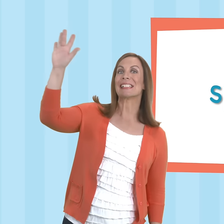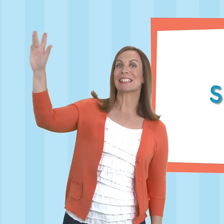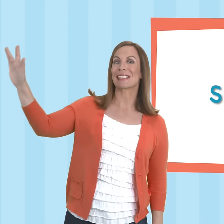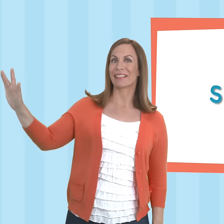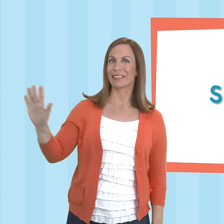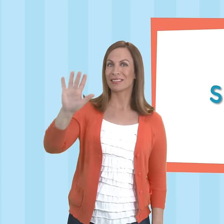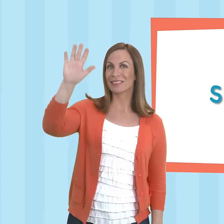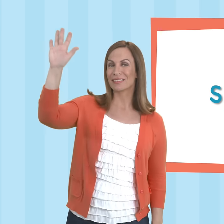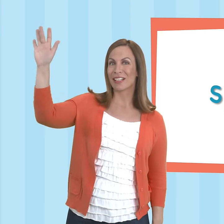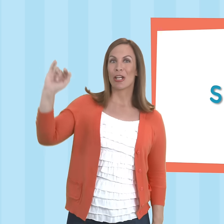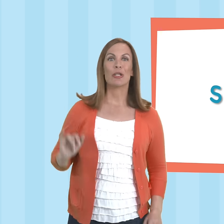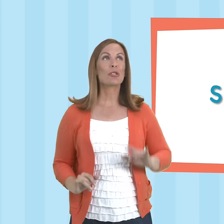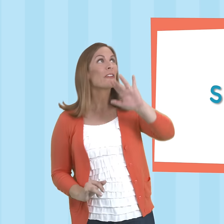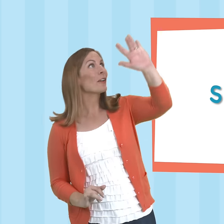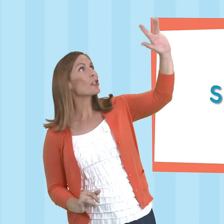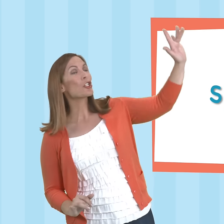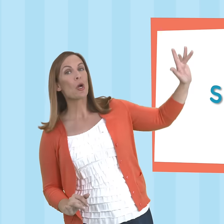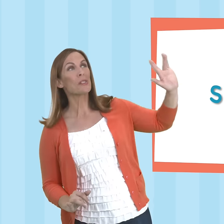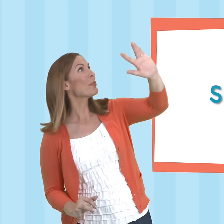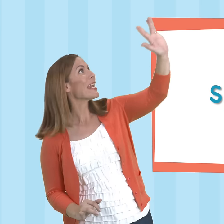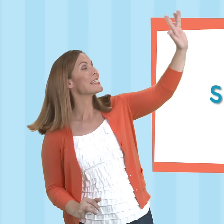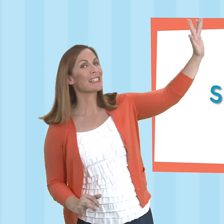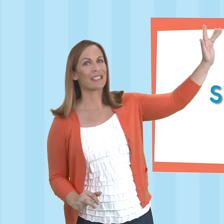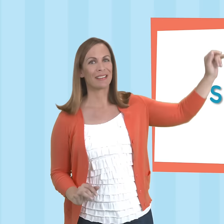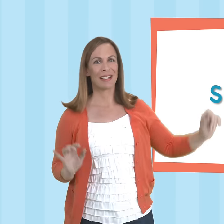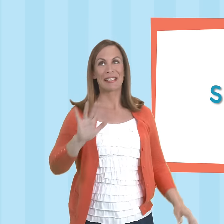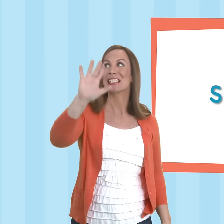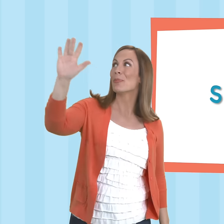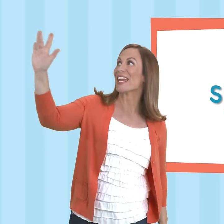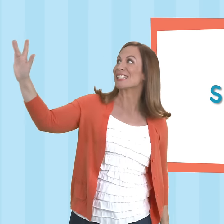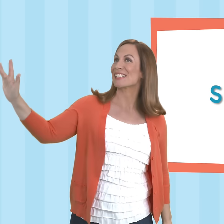Space. Use your finger to show space. Space.